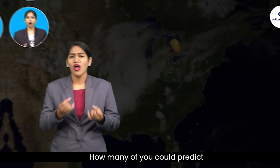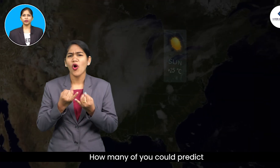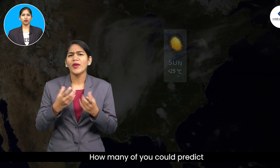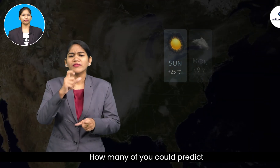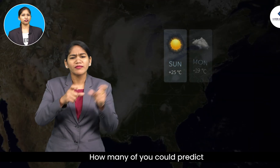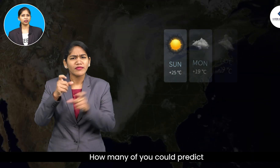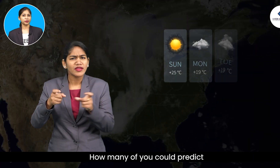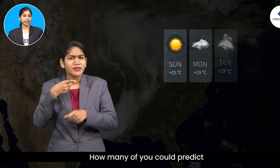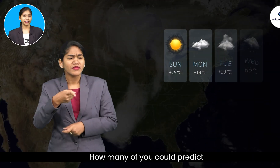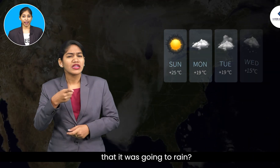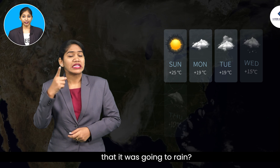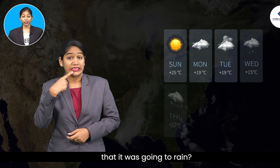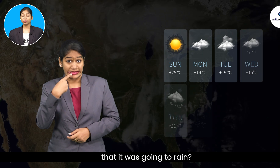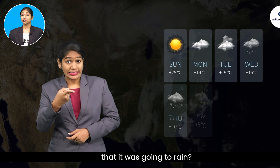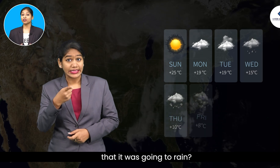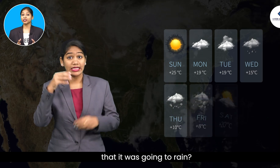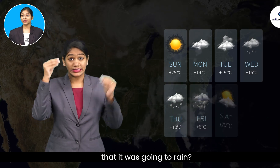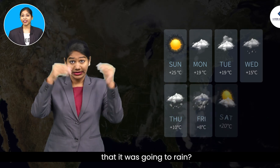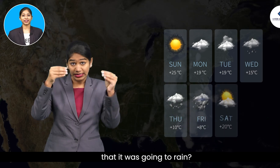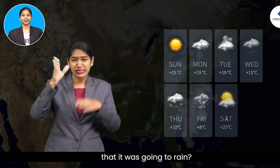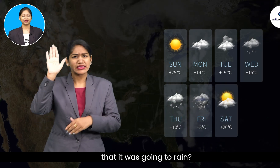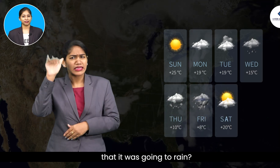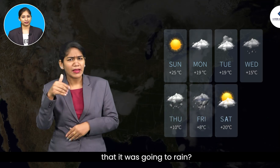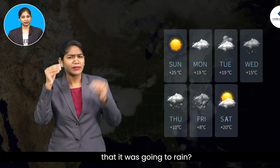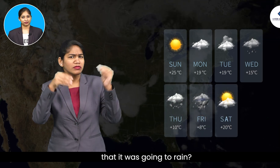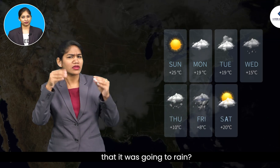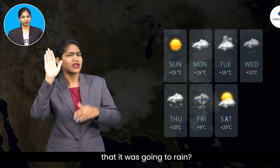How many of you could predict that it was going to rain?